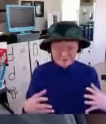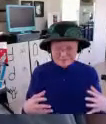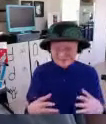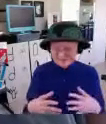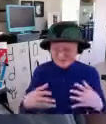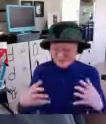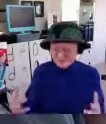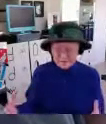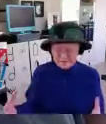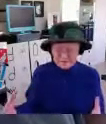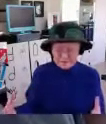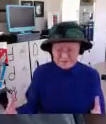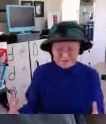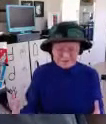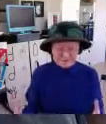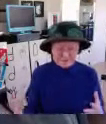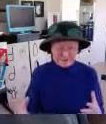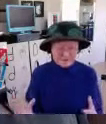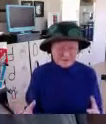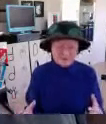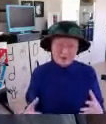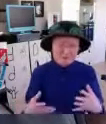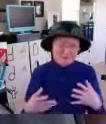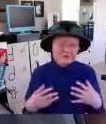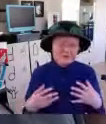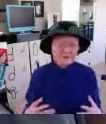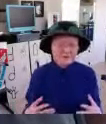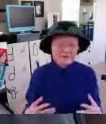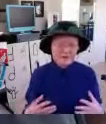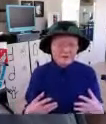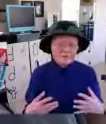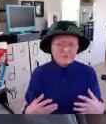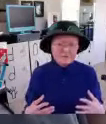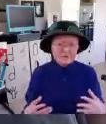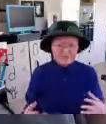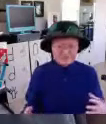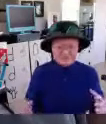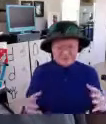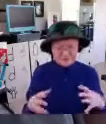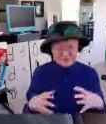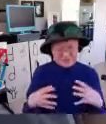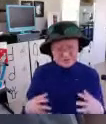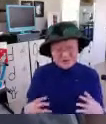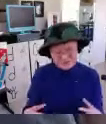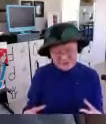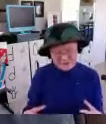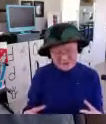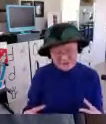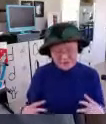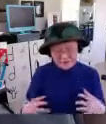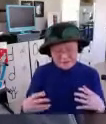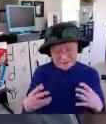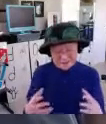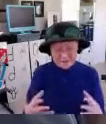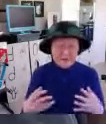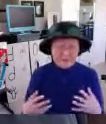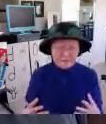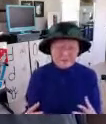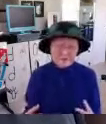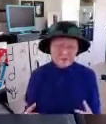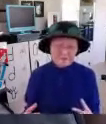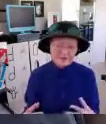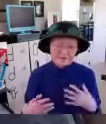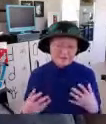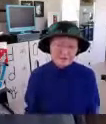a grant from the National Science Foundation all by ourselves. But with very small funding, Steve and I have been working together for